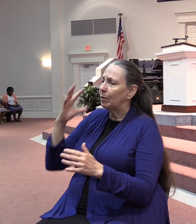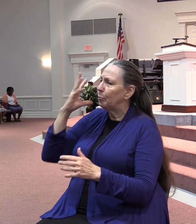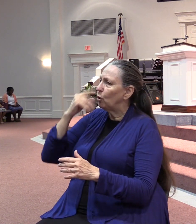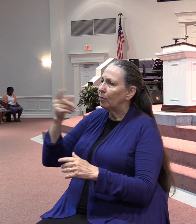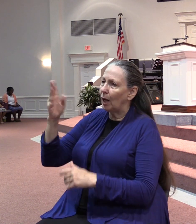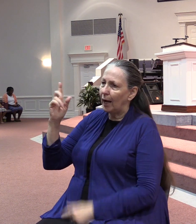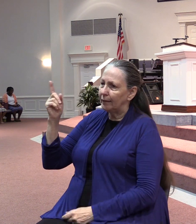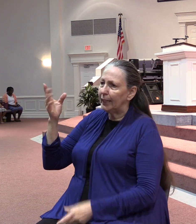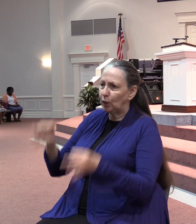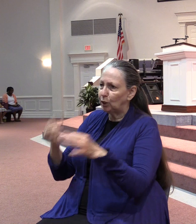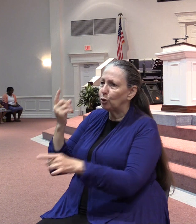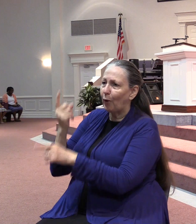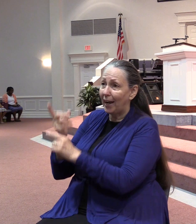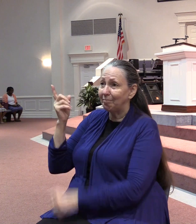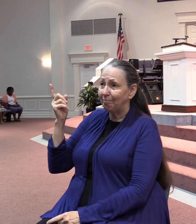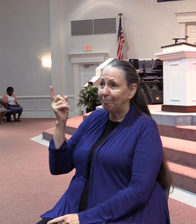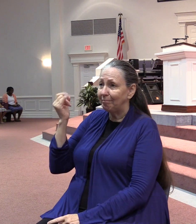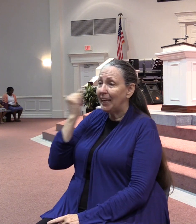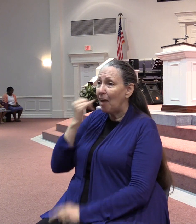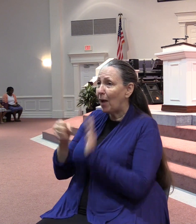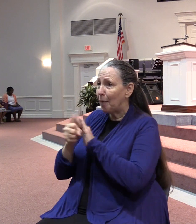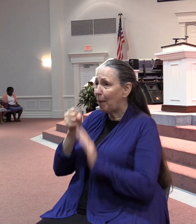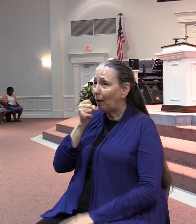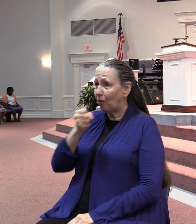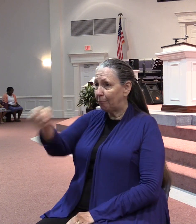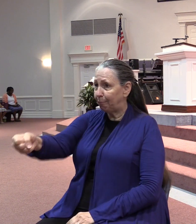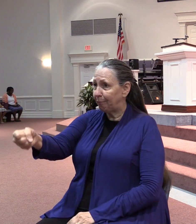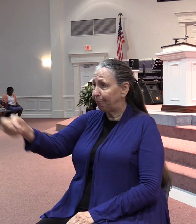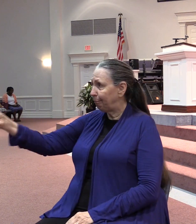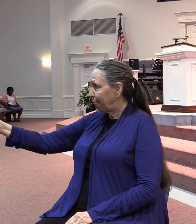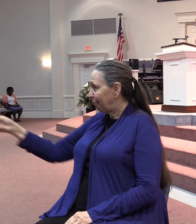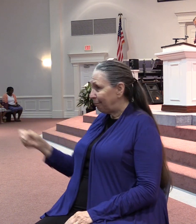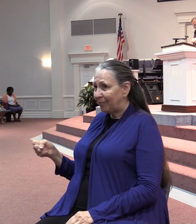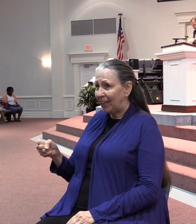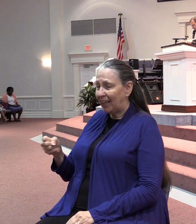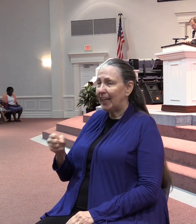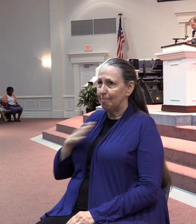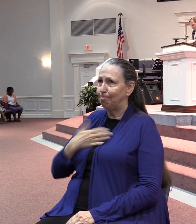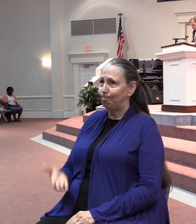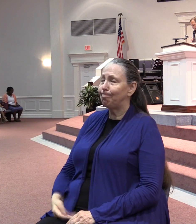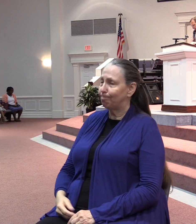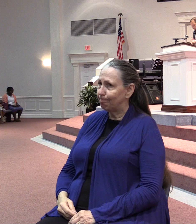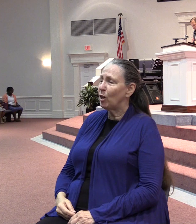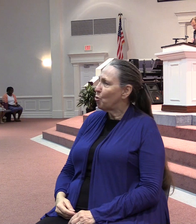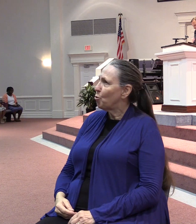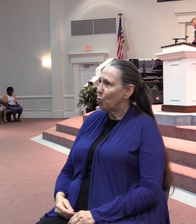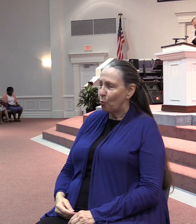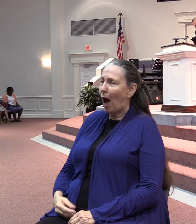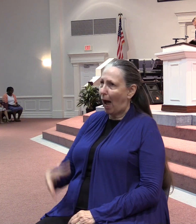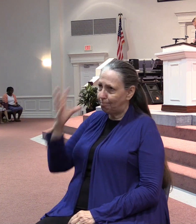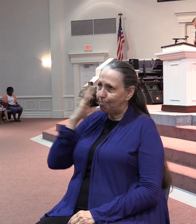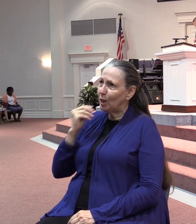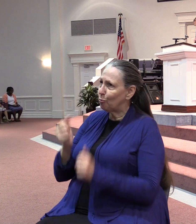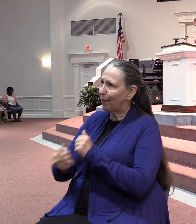God. If we were to pass the microphone around, we would all admit that we have had an undeniable encounter